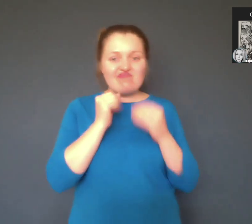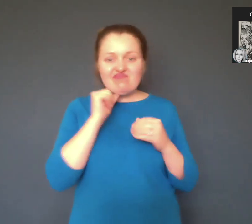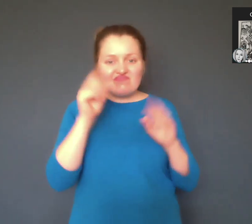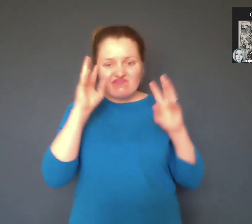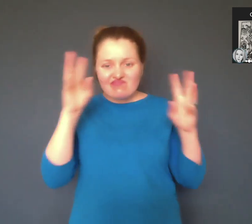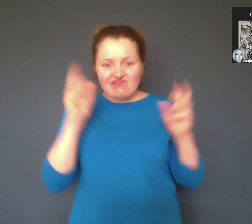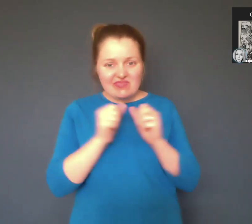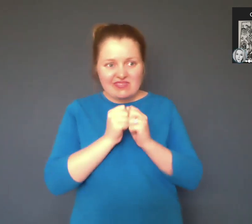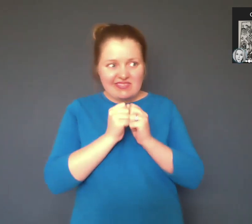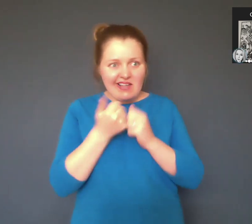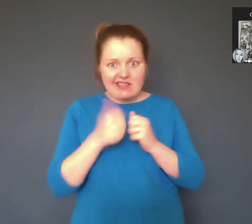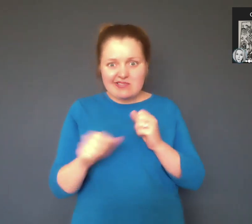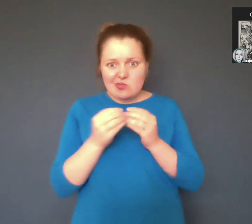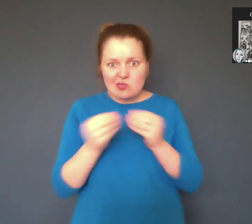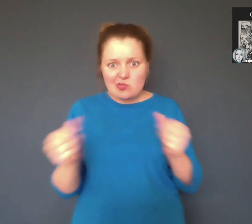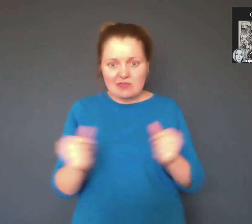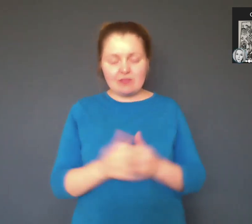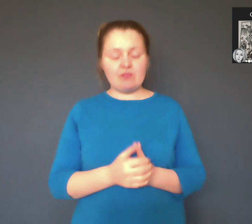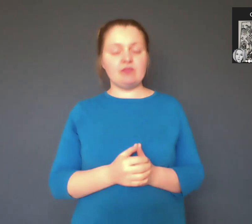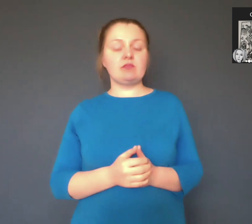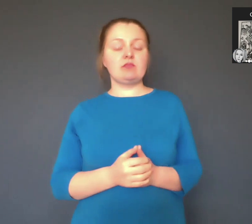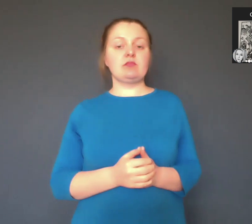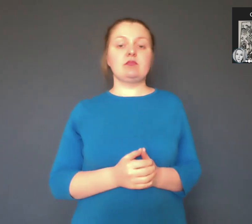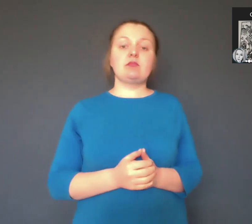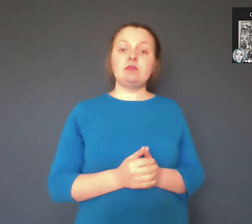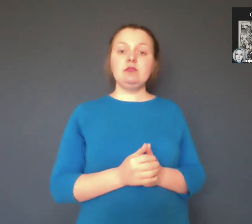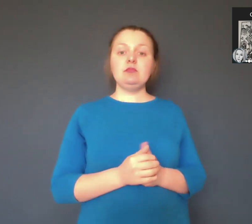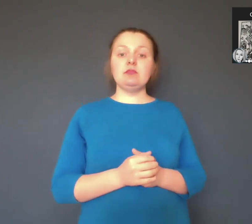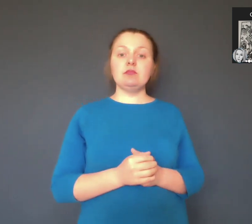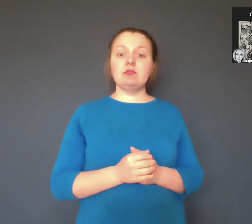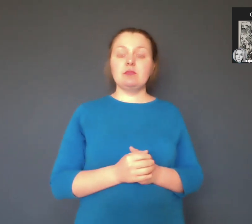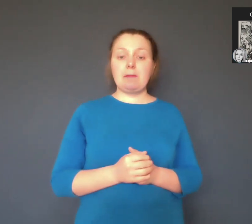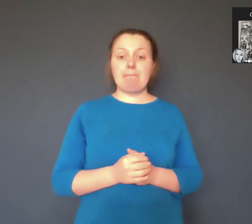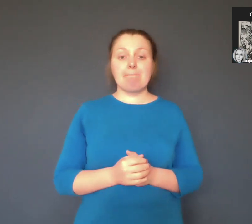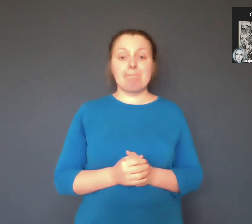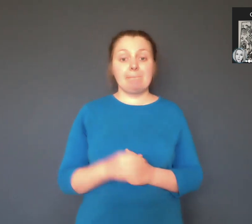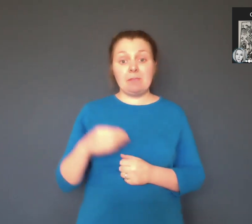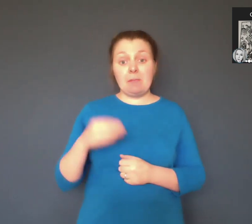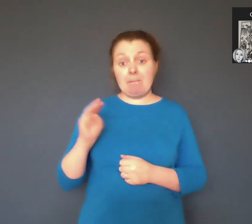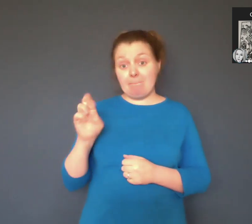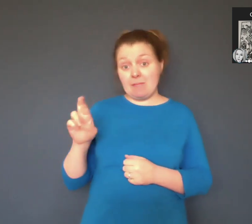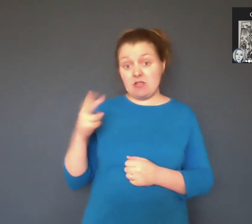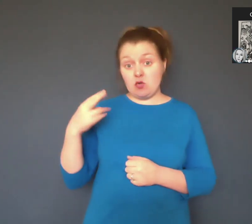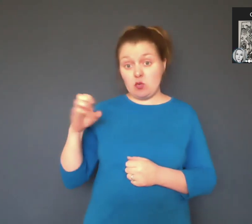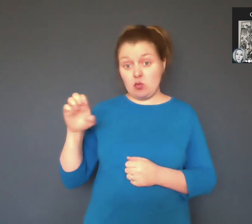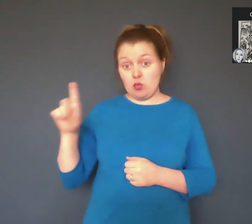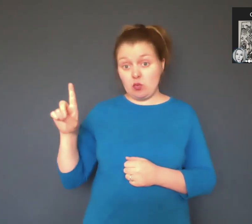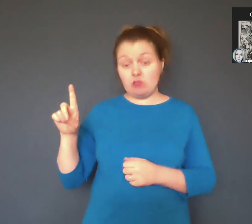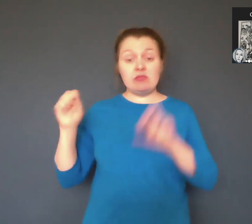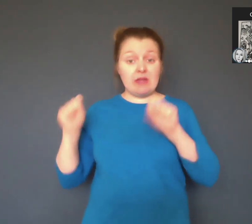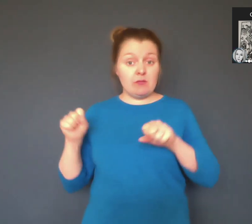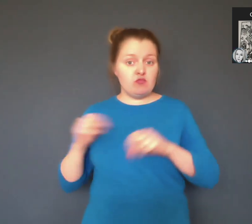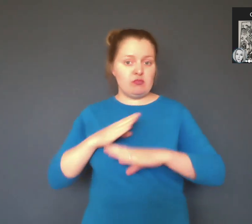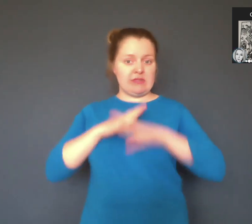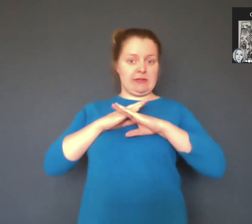from the laws of the real world. Safe behind the mist of his illusion, he'd most likely already found two new